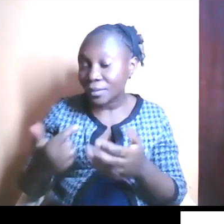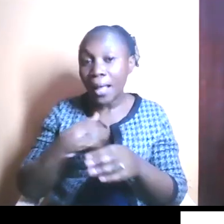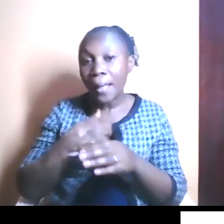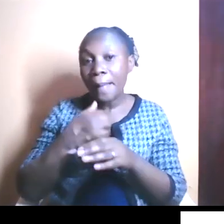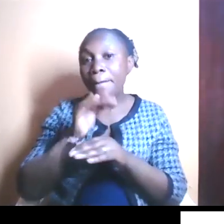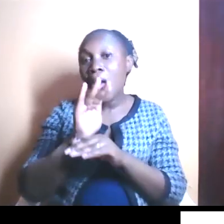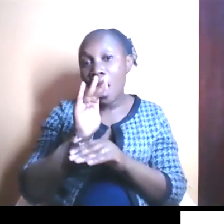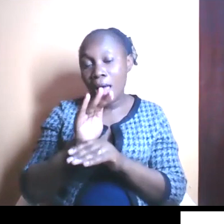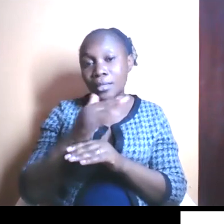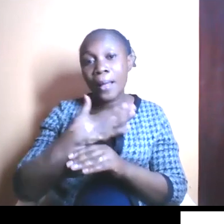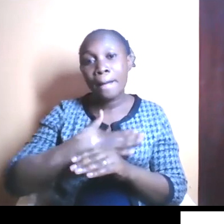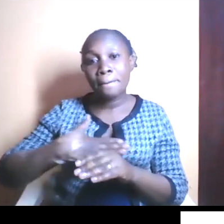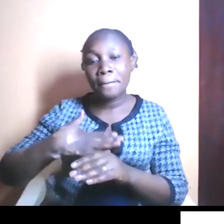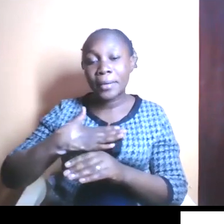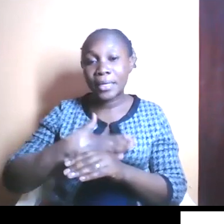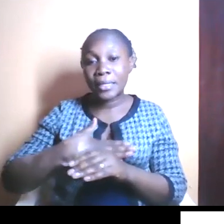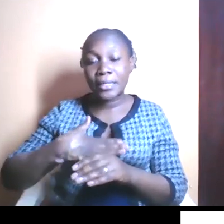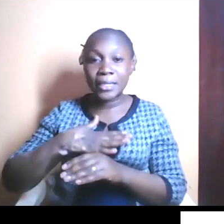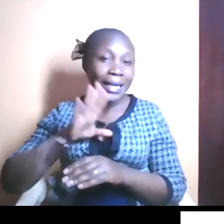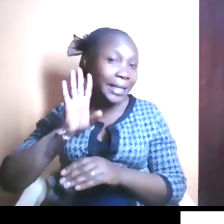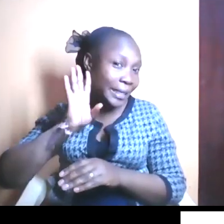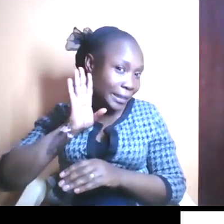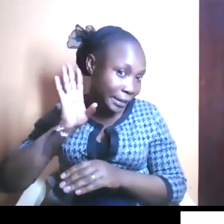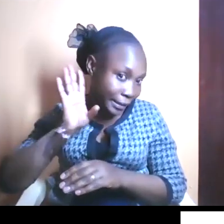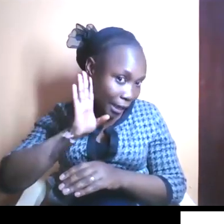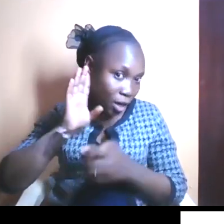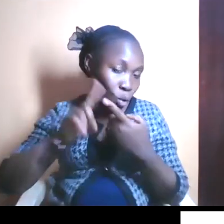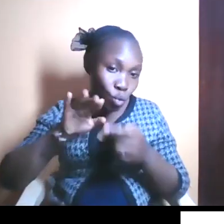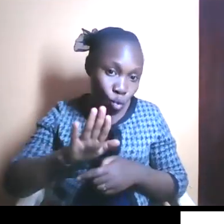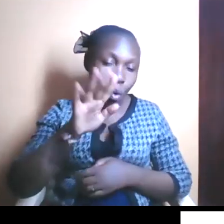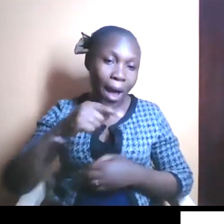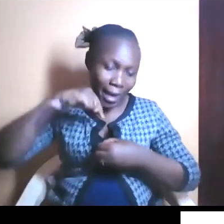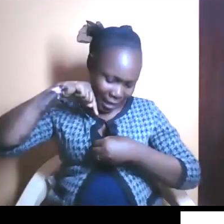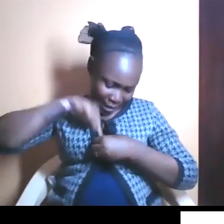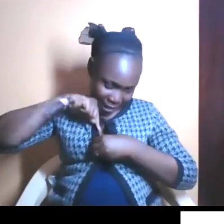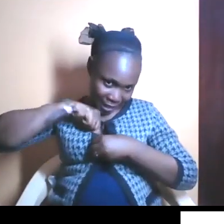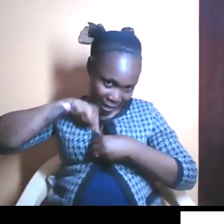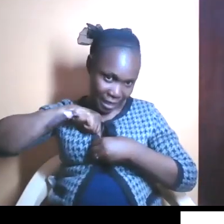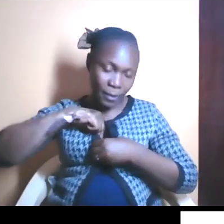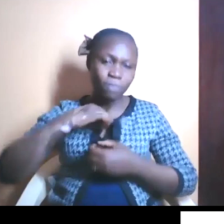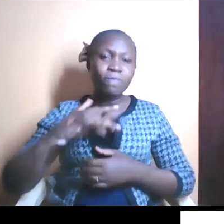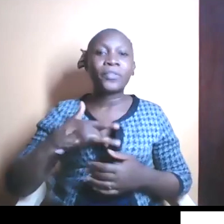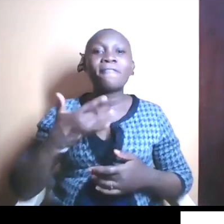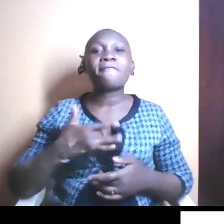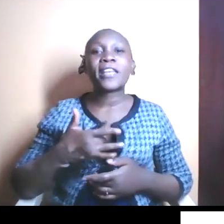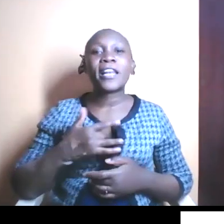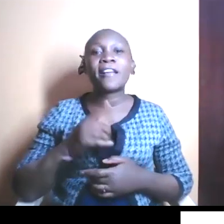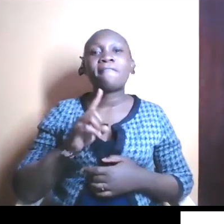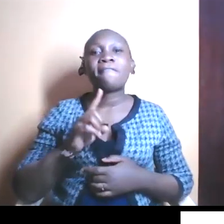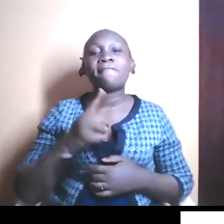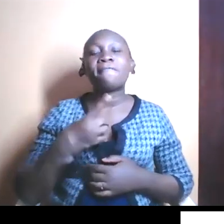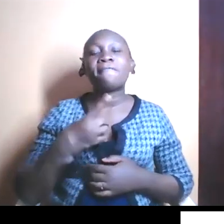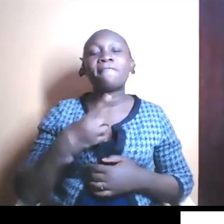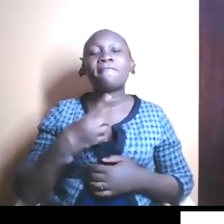always listen to your gut feeling. This is called your instinct. This is your internal compass and your